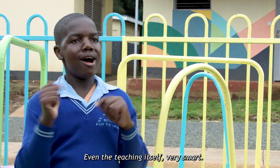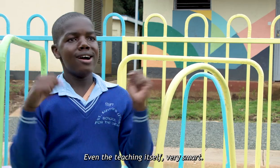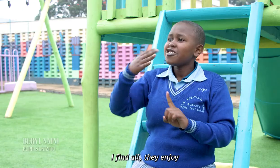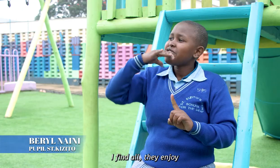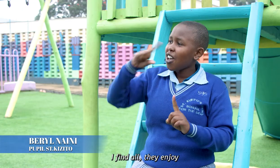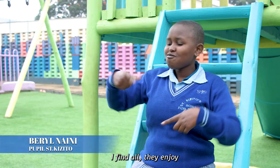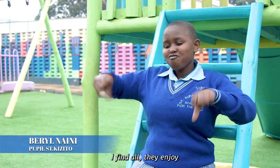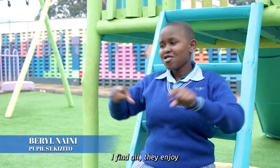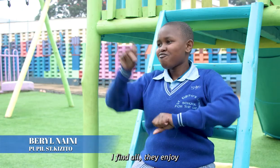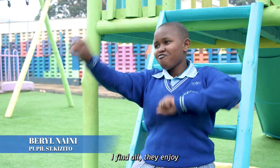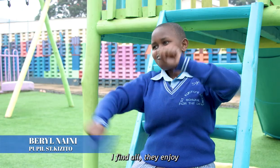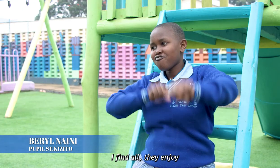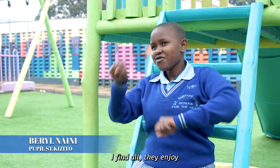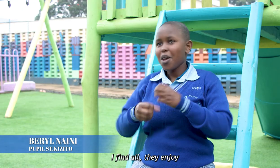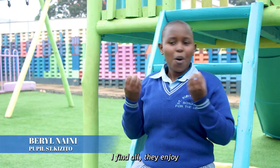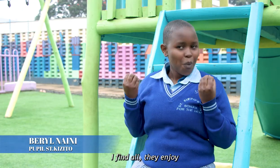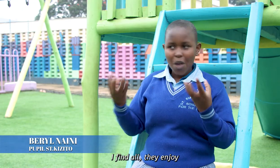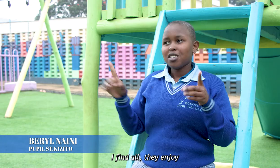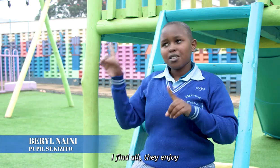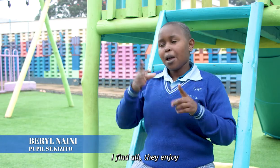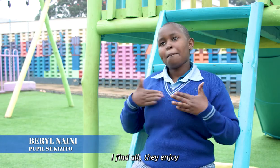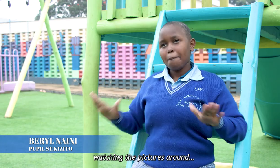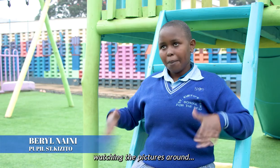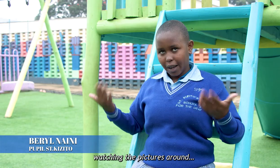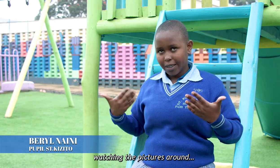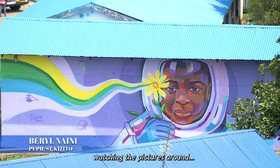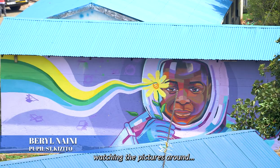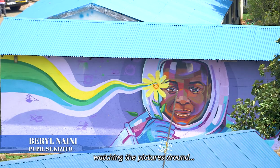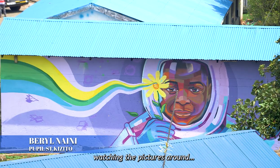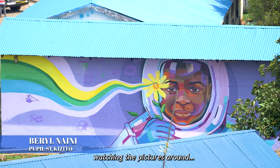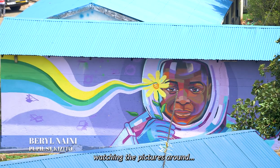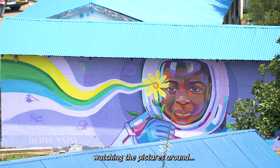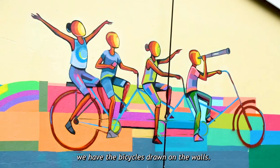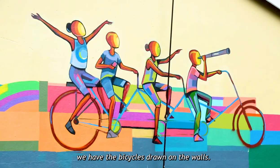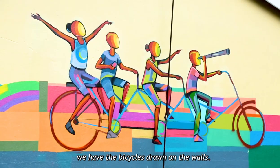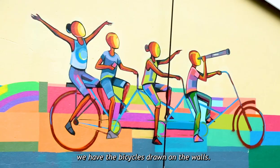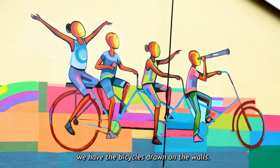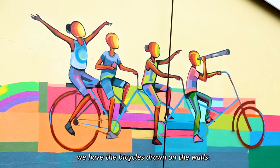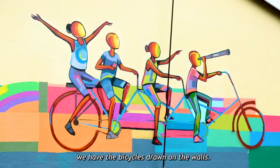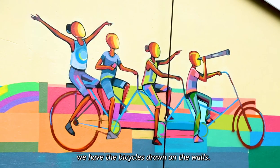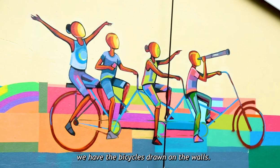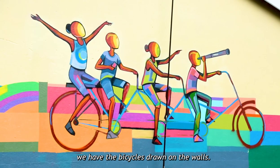I find all they enjoy watching the pictures around. We have the bicycles drawn the world.